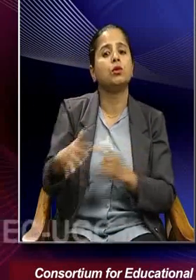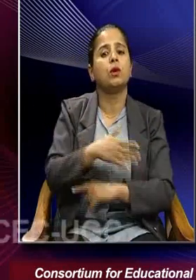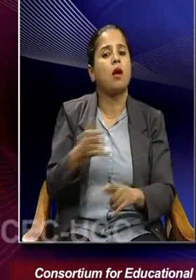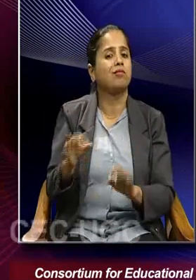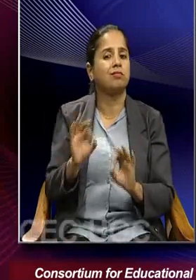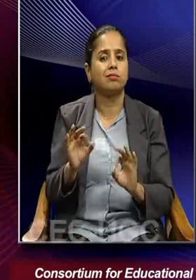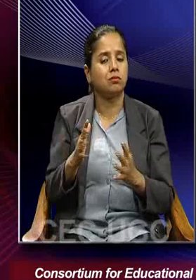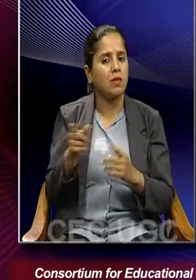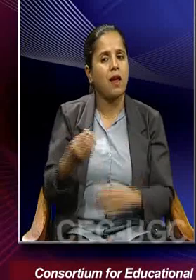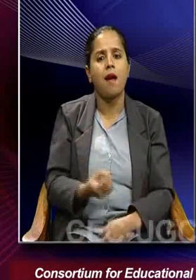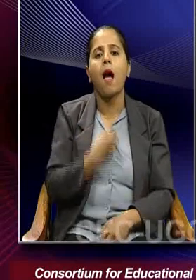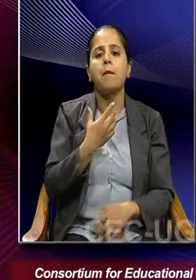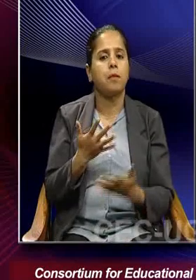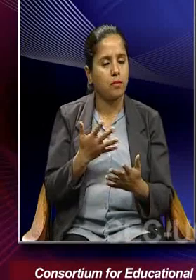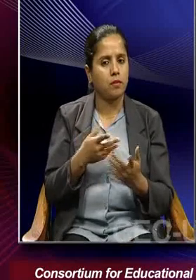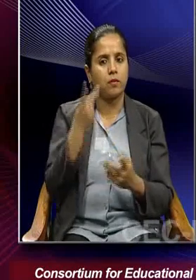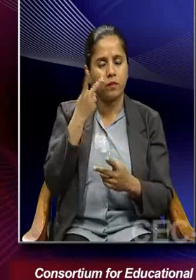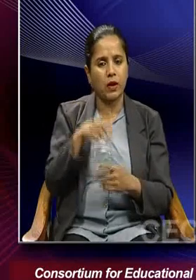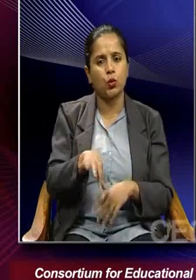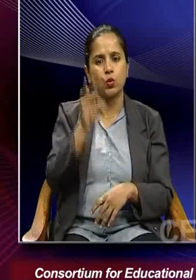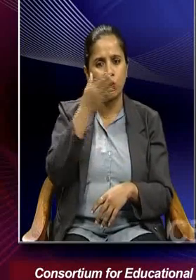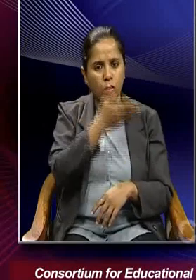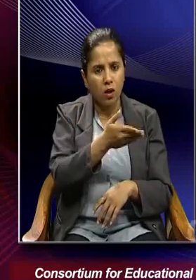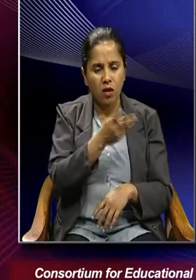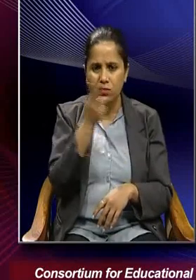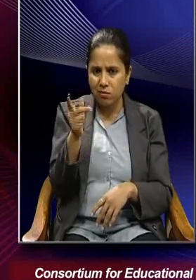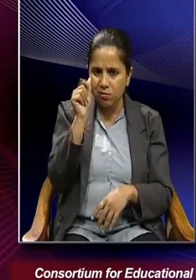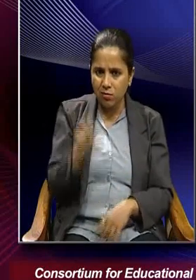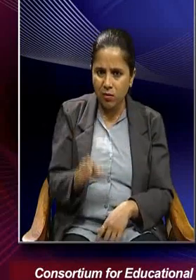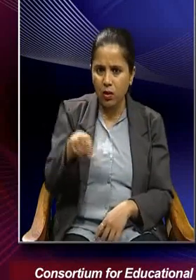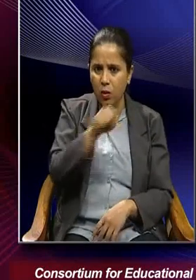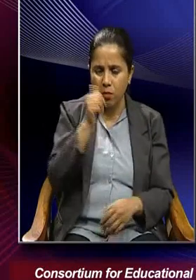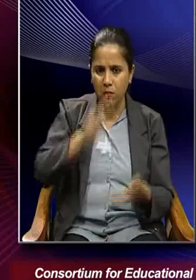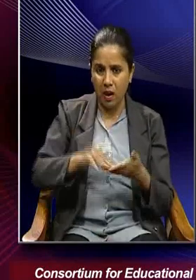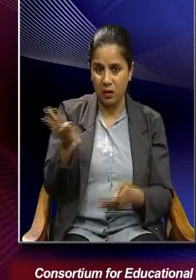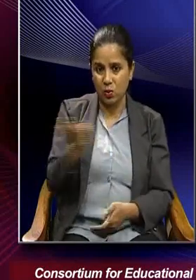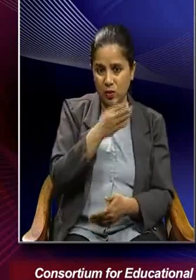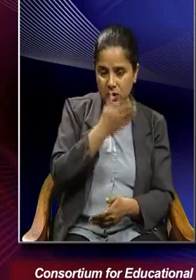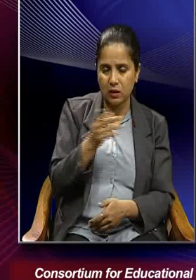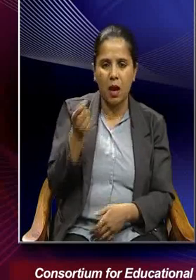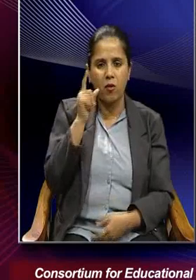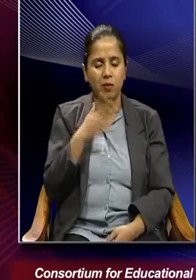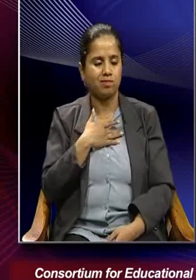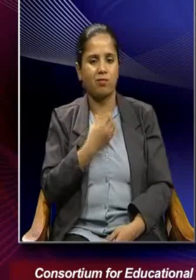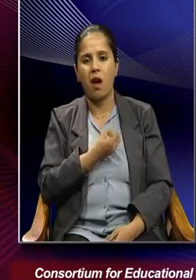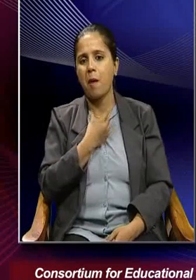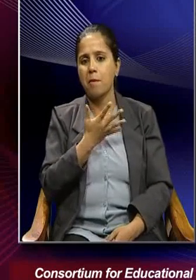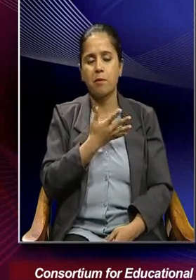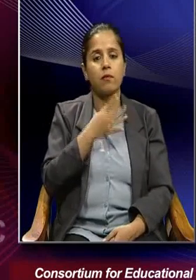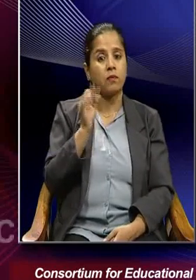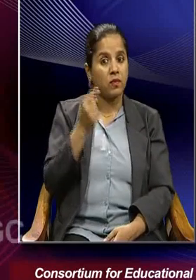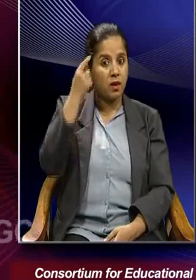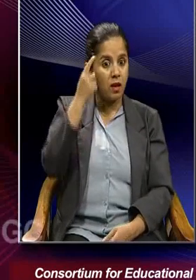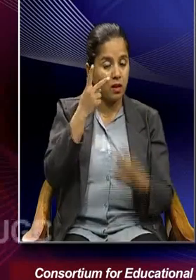so he is not happy with the kind of choice which she has made with regard to her marriage. And when he realizes